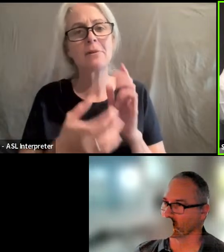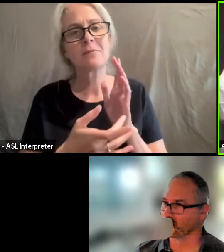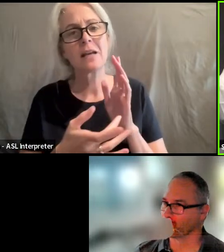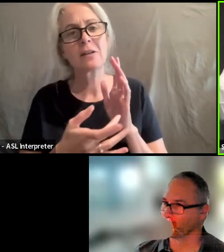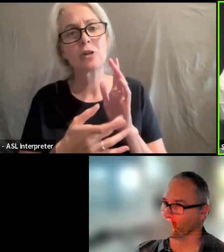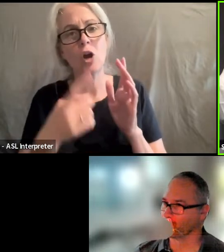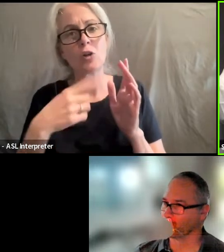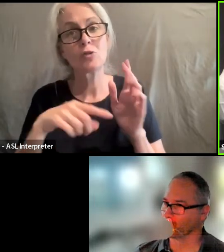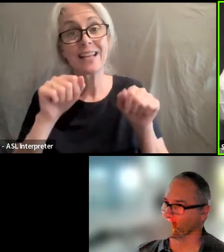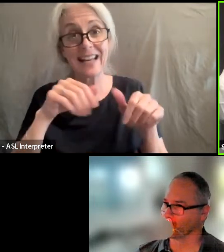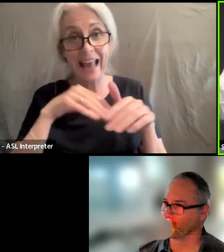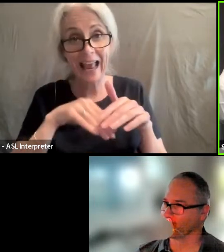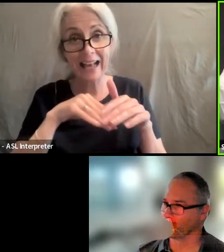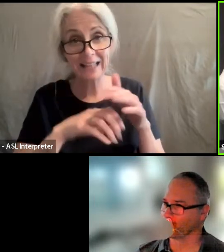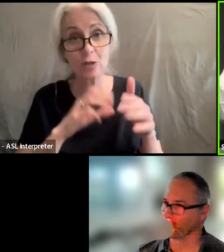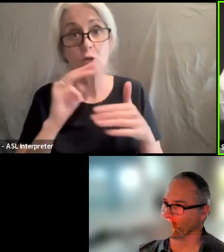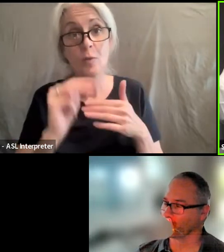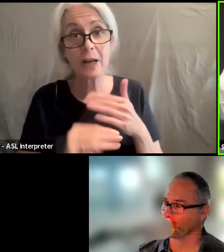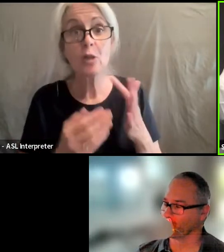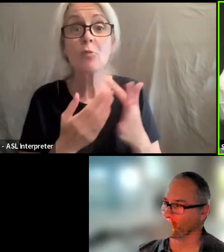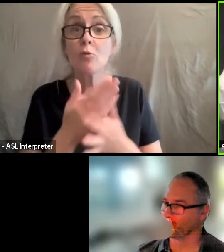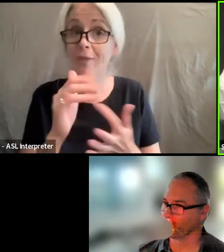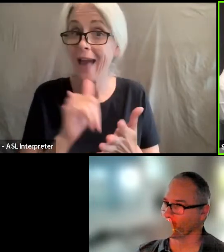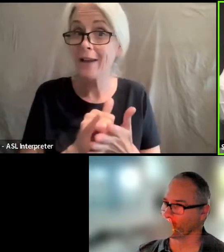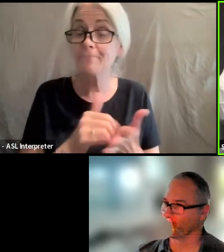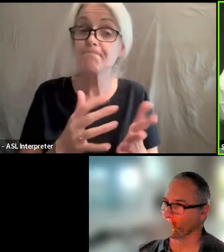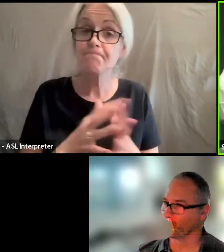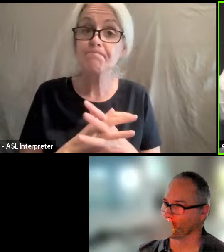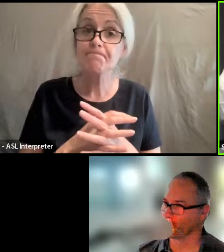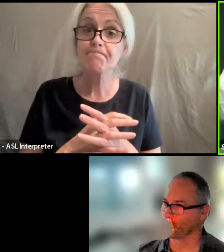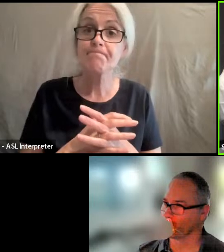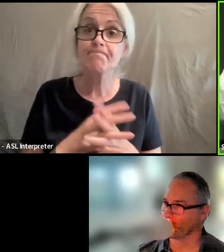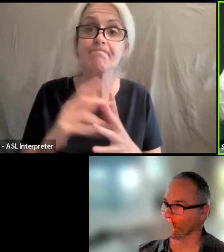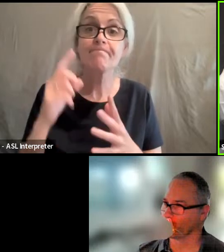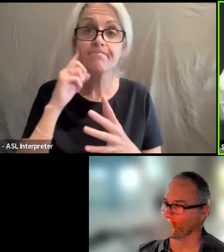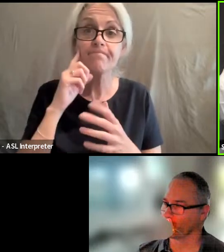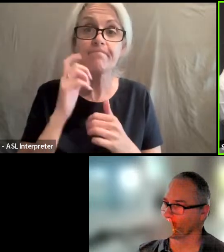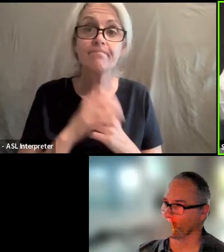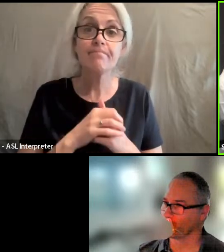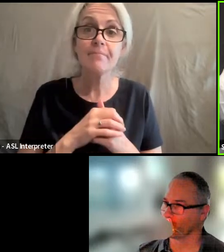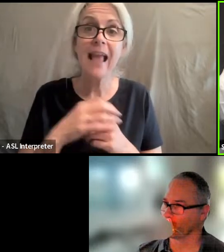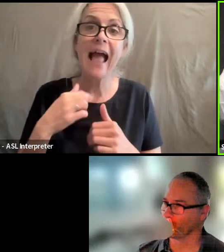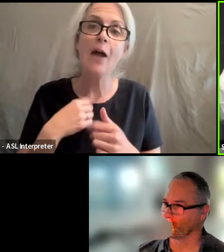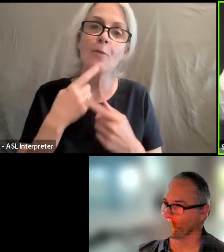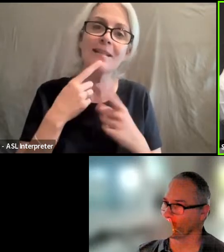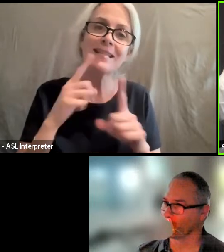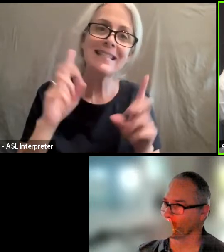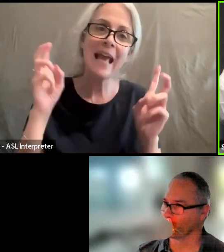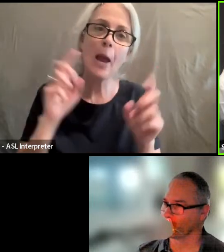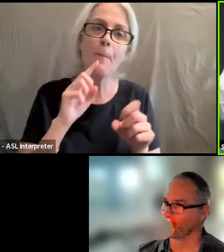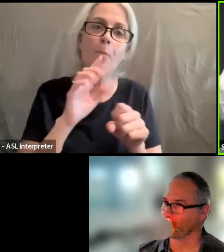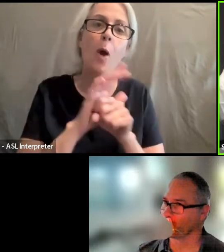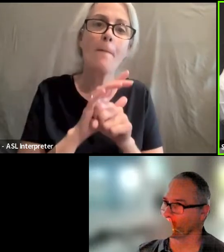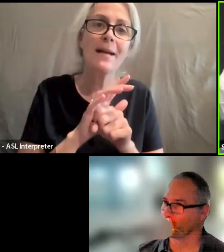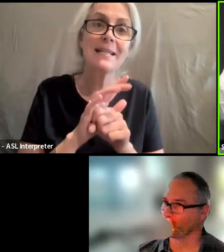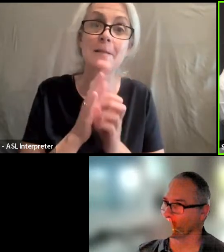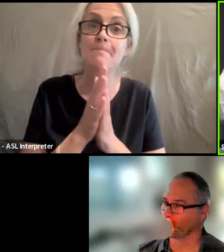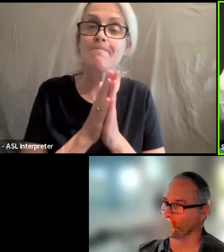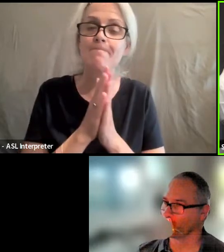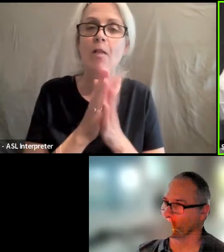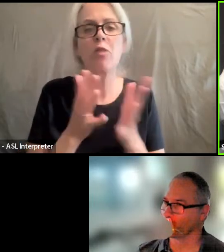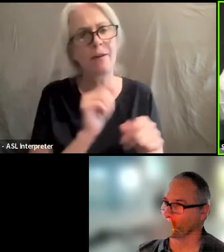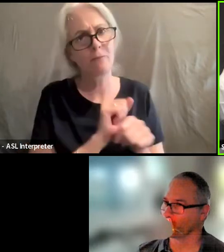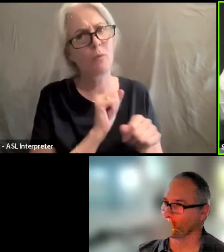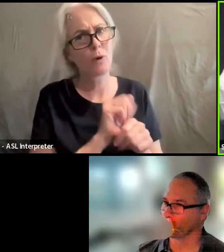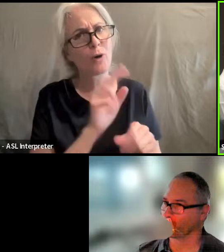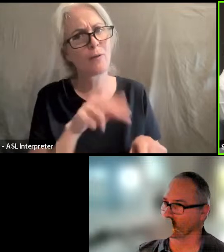Mhm. able to access the curriculum through that. So I think there's what I would say is promise. We do have a lot of work to do as